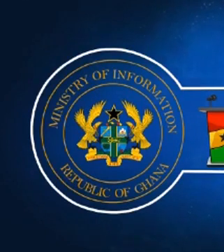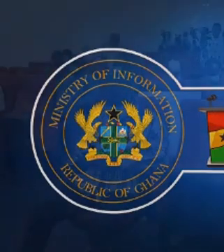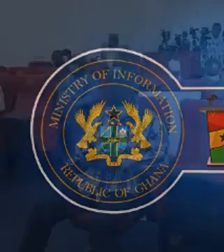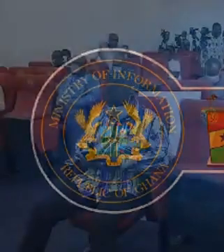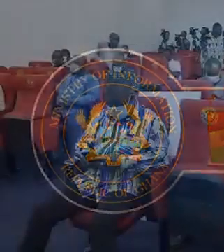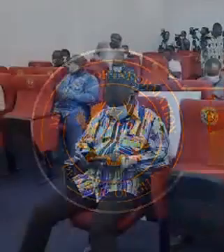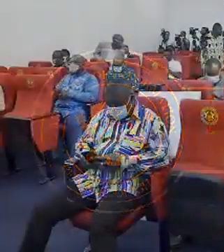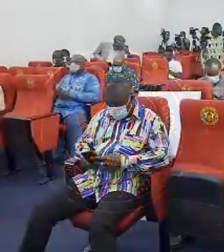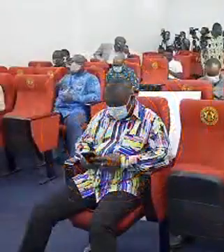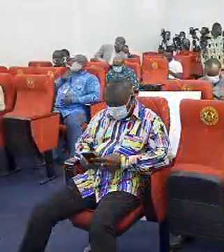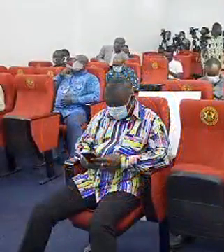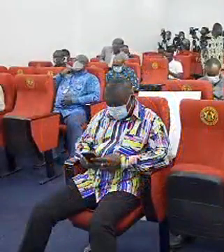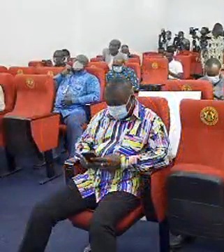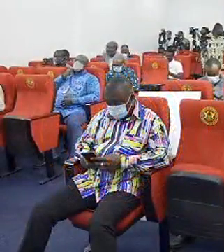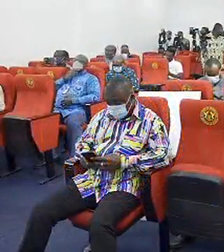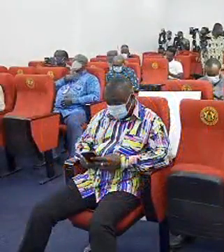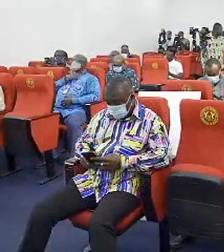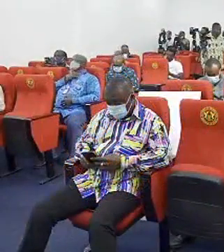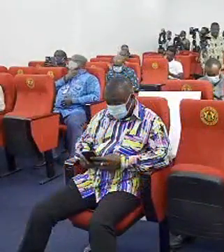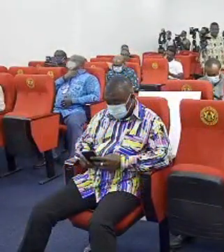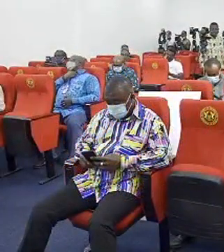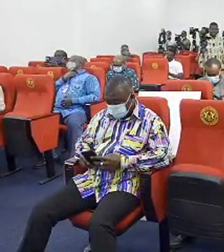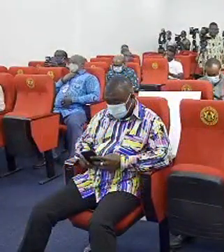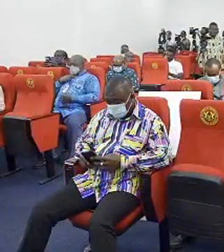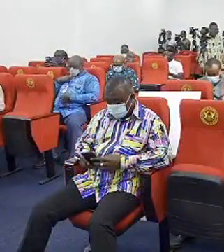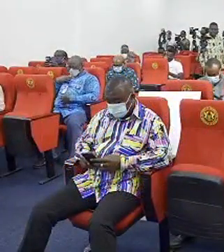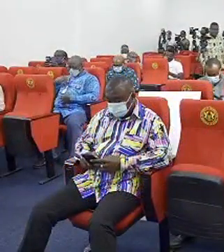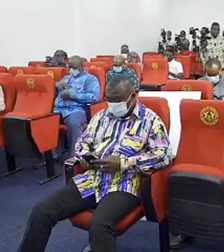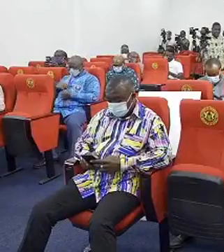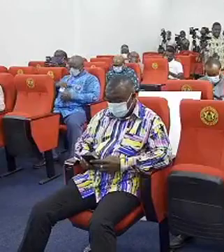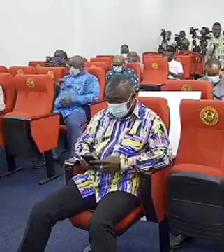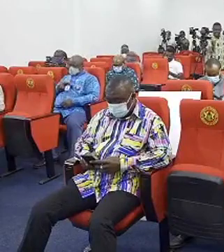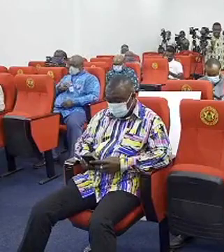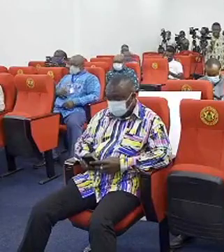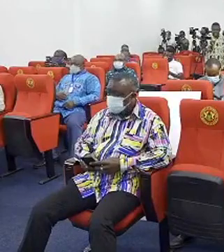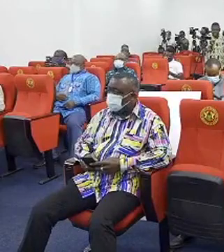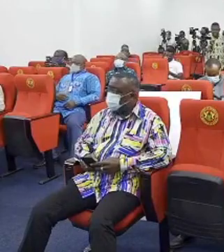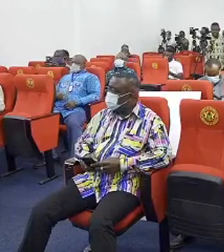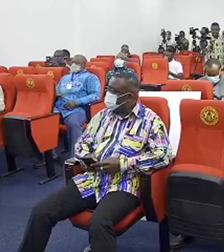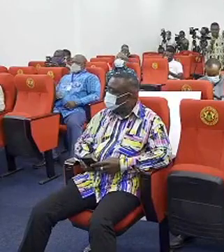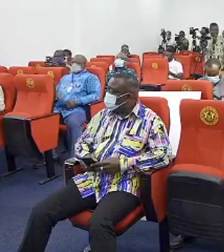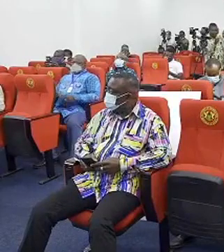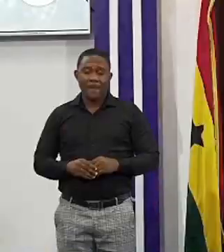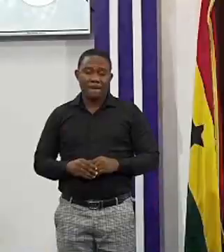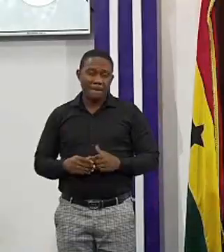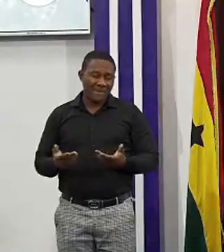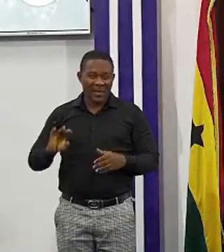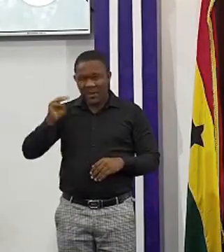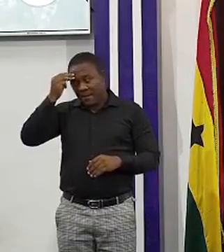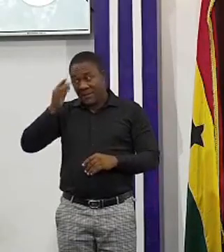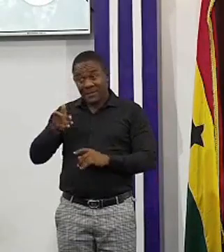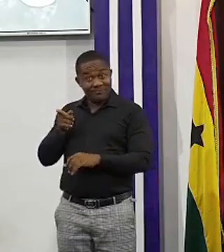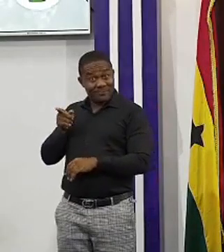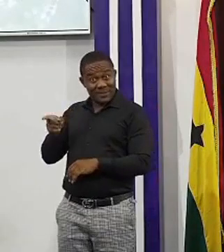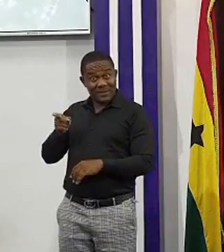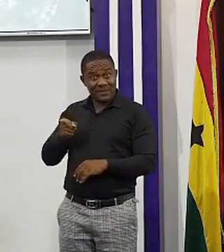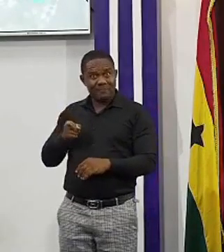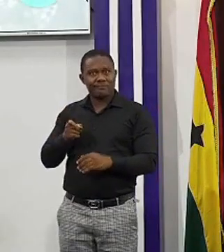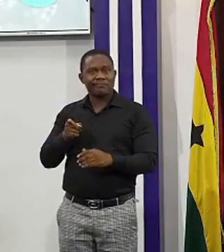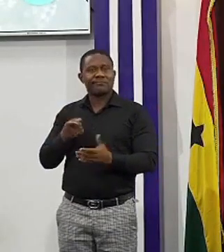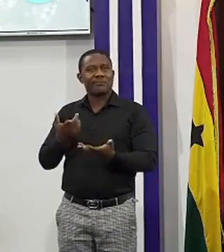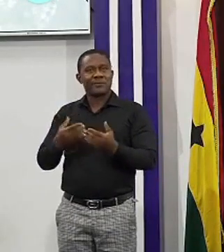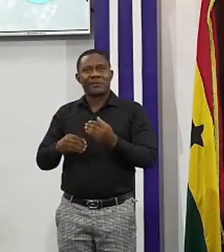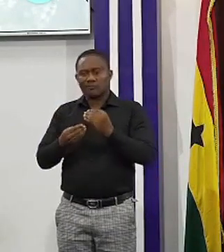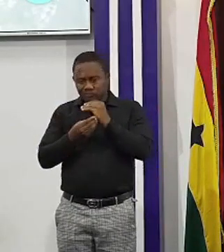Distinguished guests, ladies and gentlemen, good morning and welcome to our Minister's Press Briefing, which